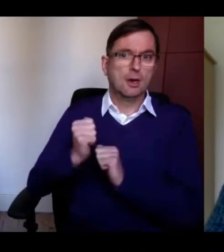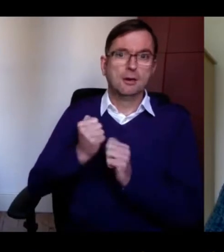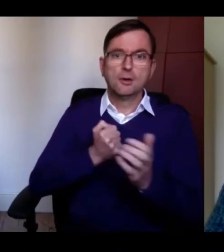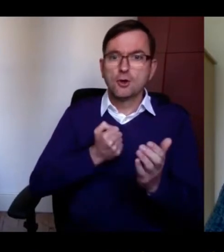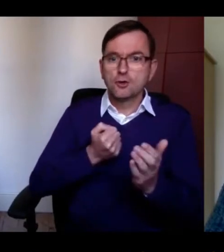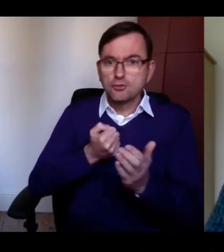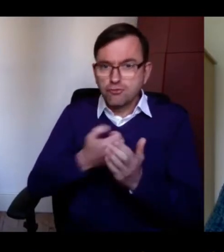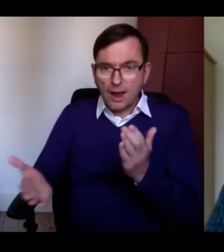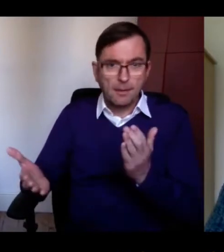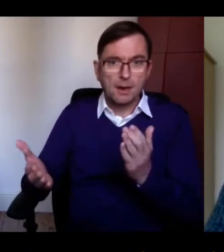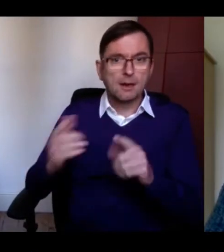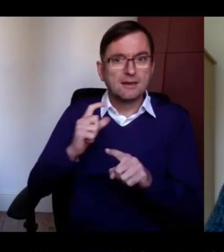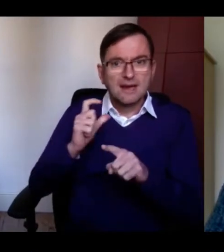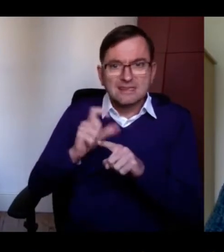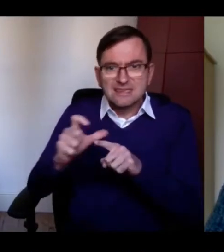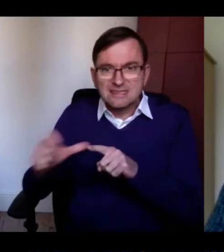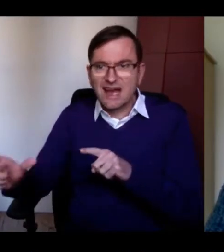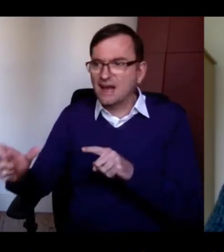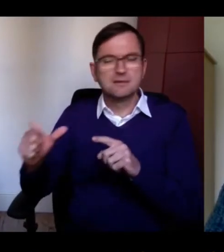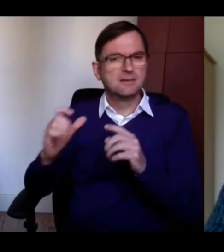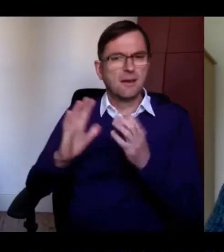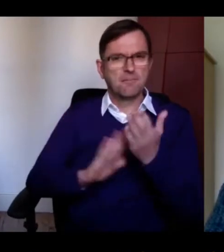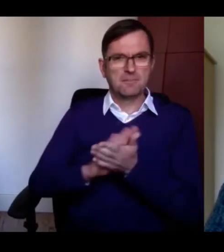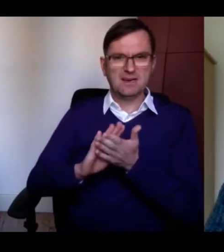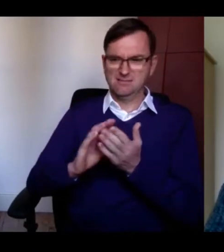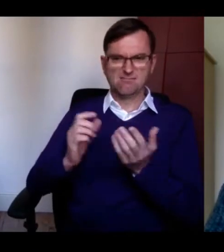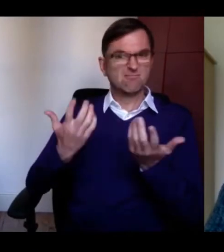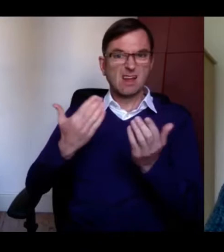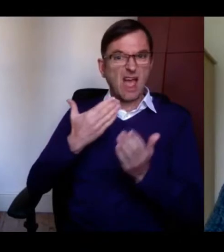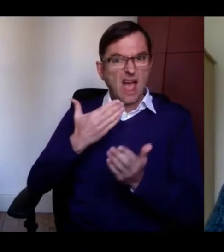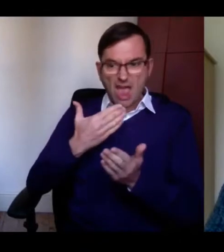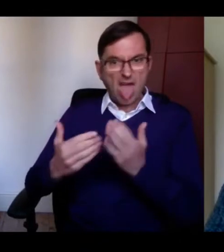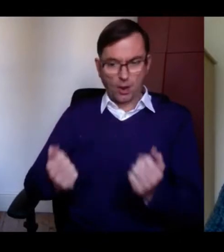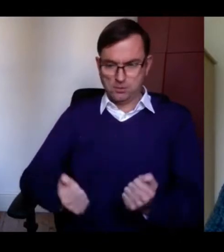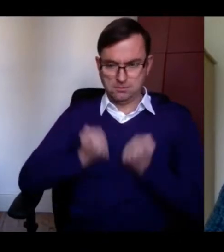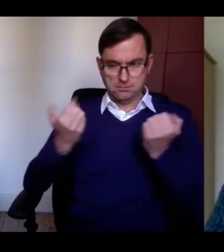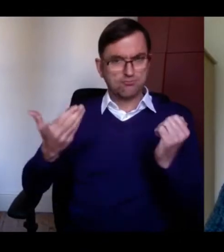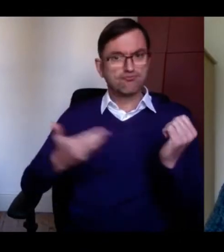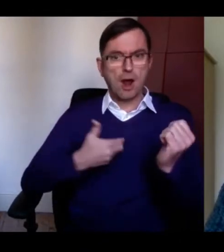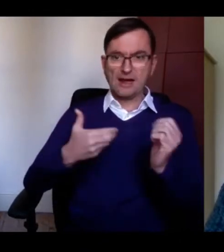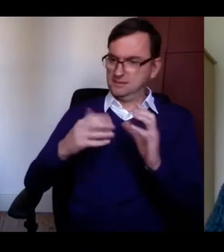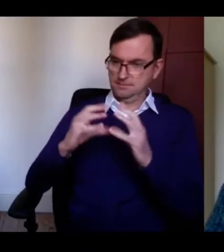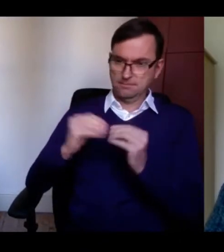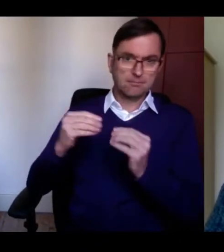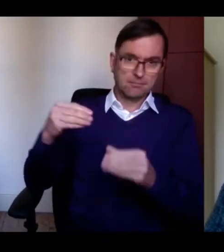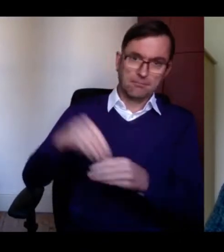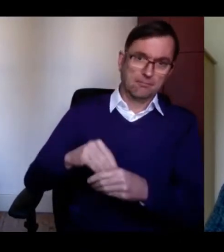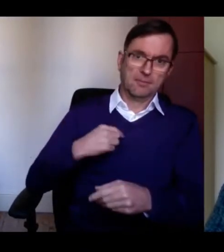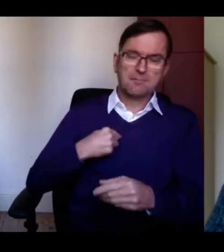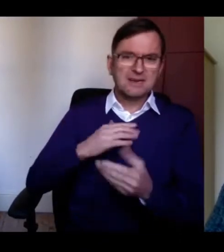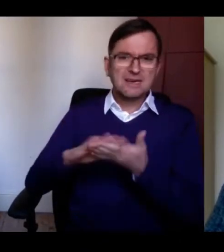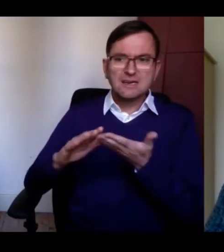Because BSL is something that is a language, a structure, syntax, linguistics. It's my